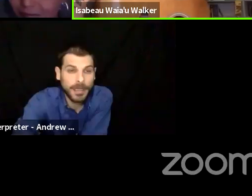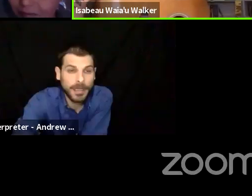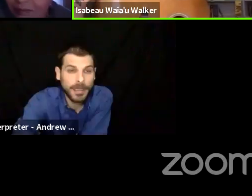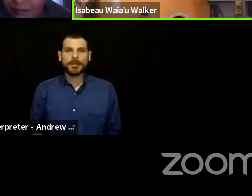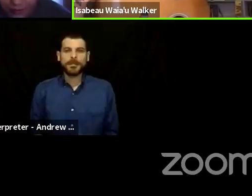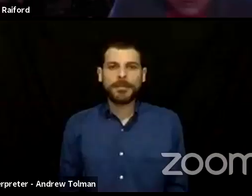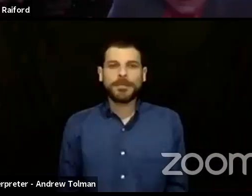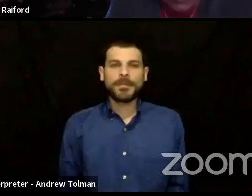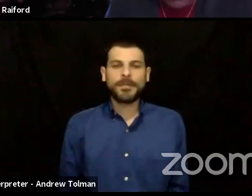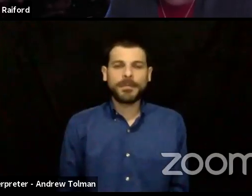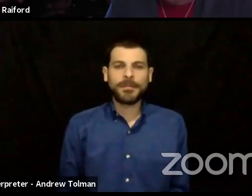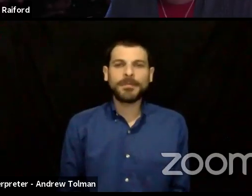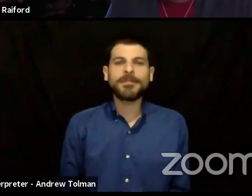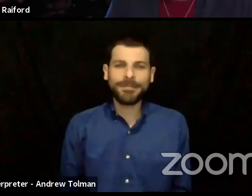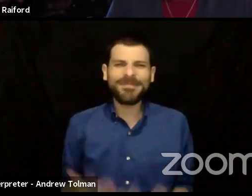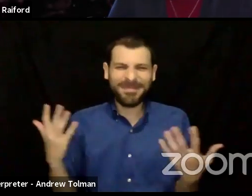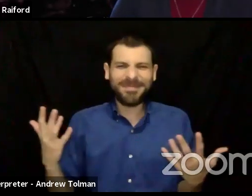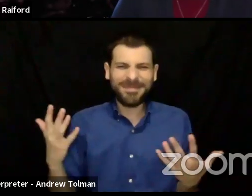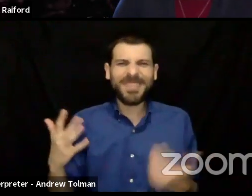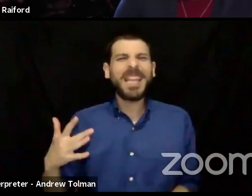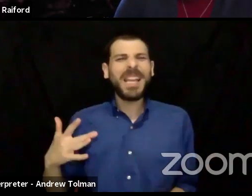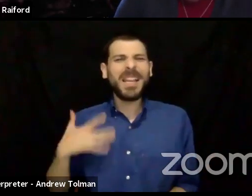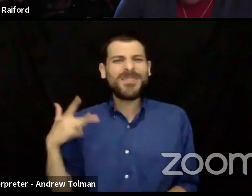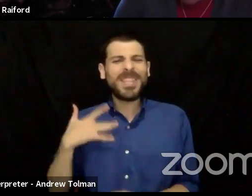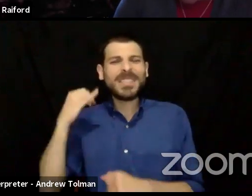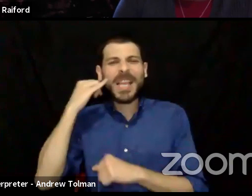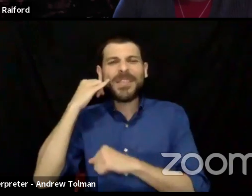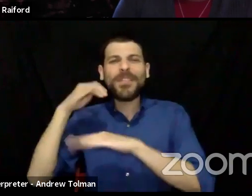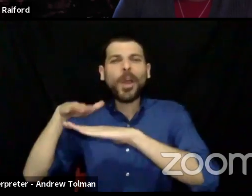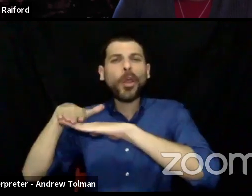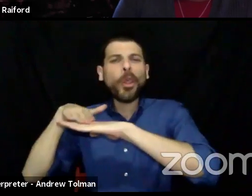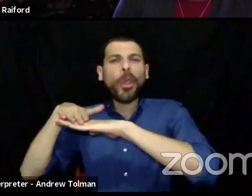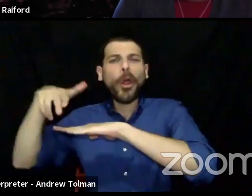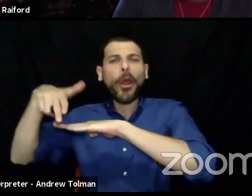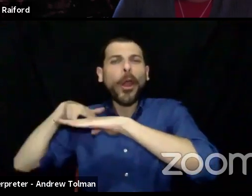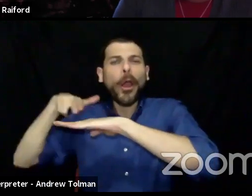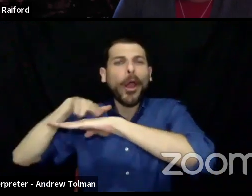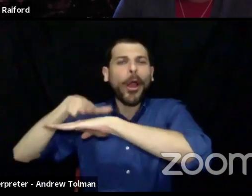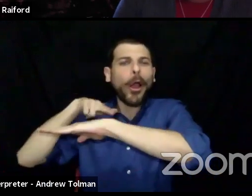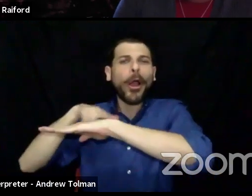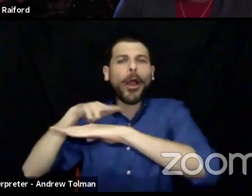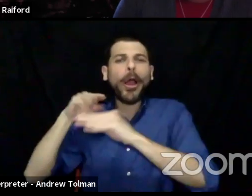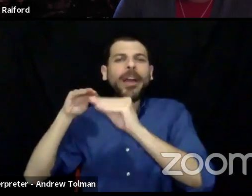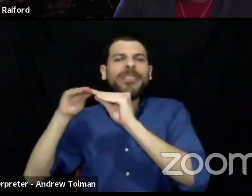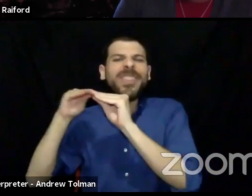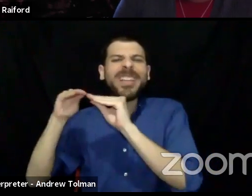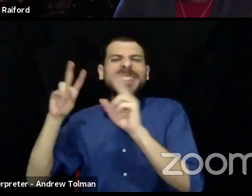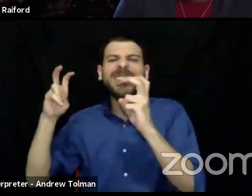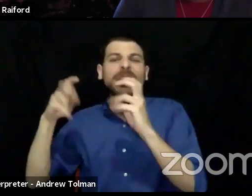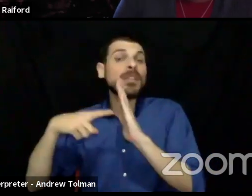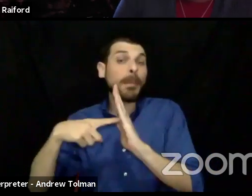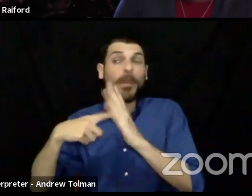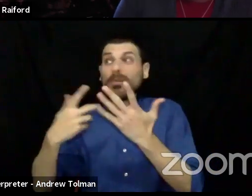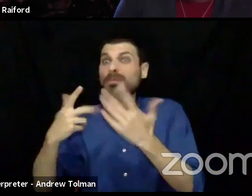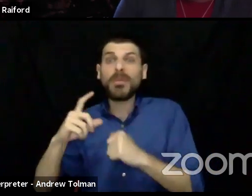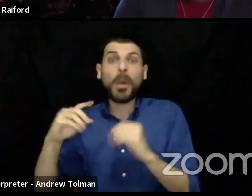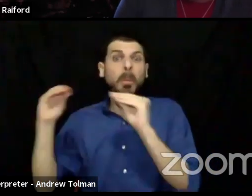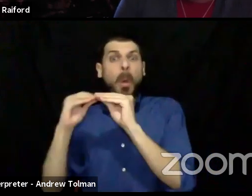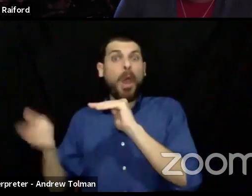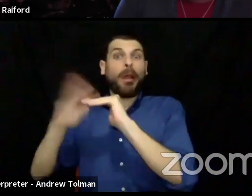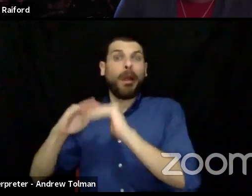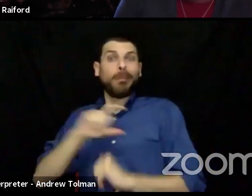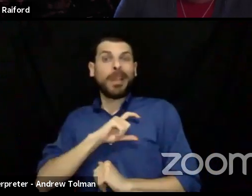like a short-term band-aid would be to increase policing, but that doesn't even really address what